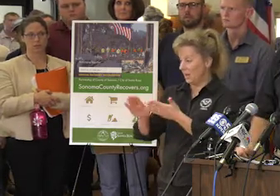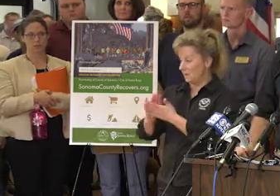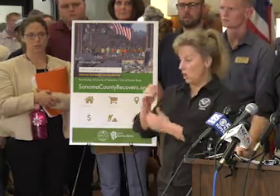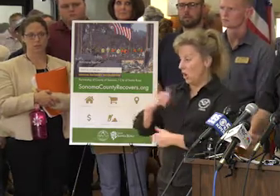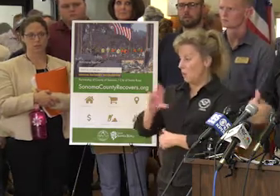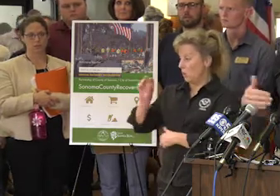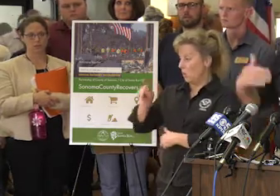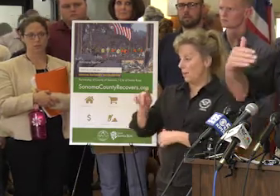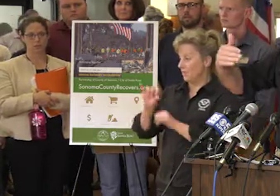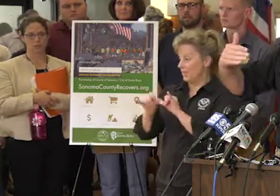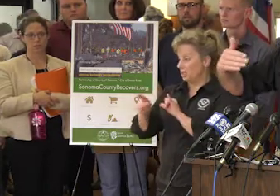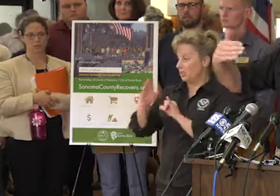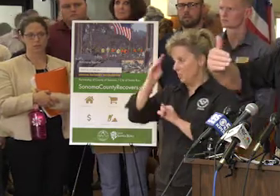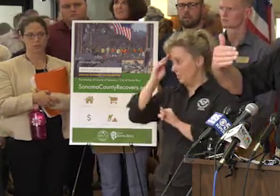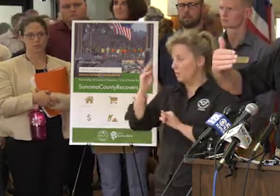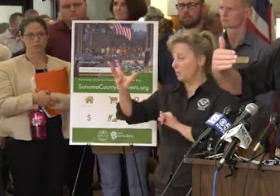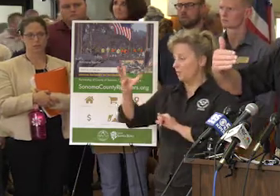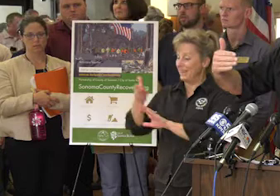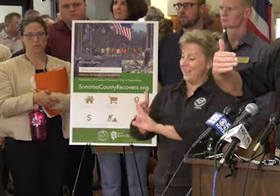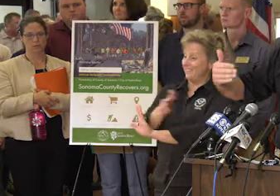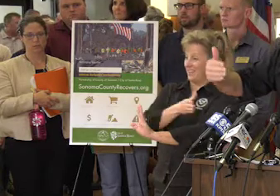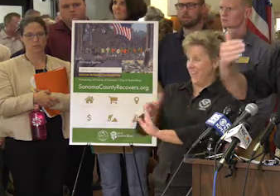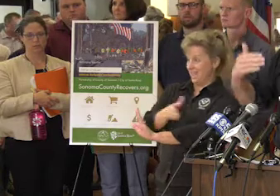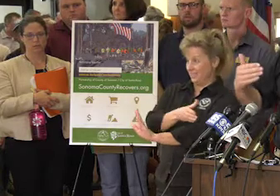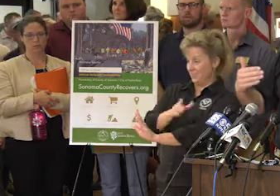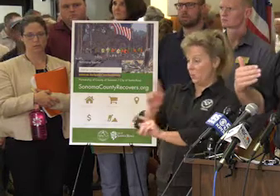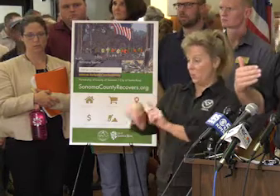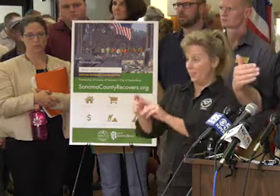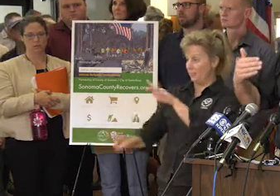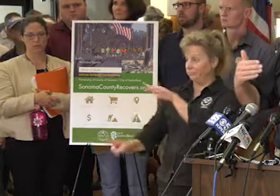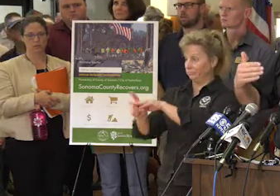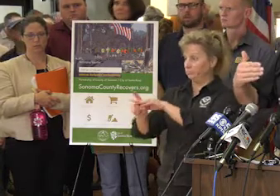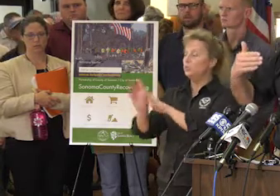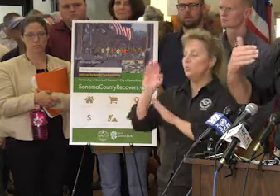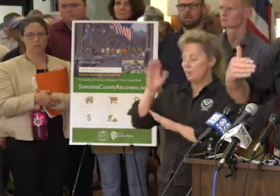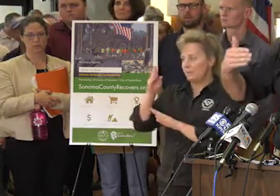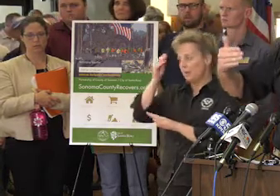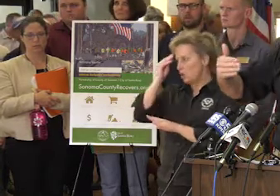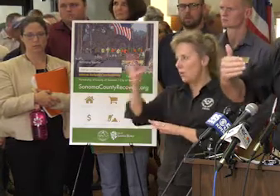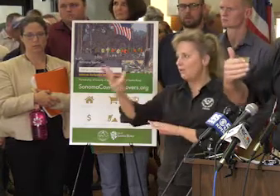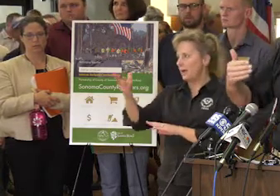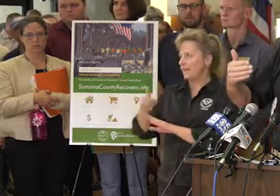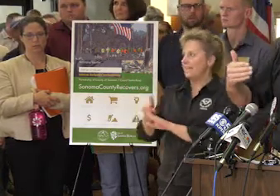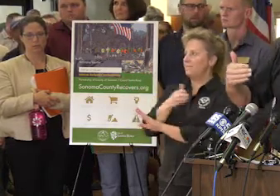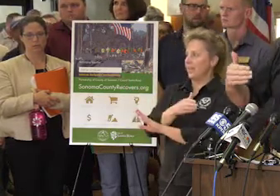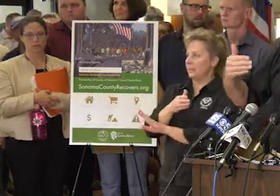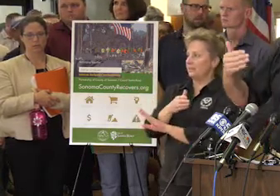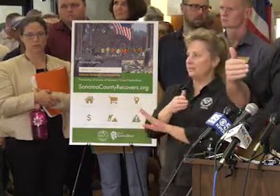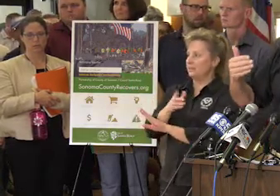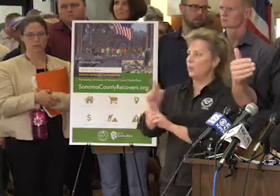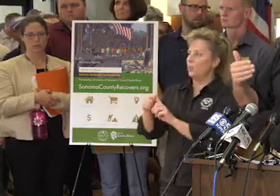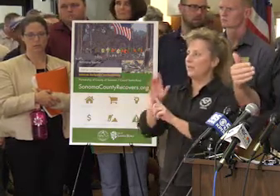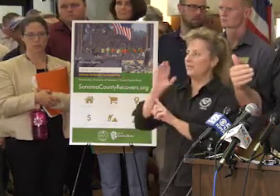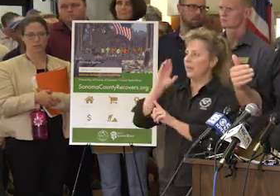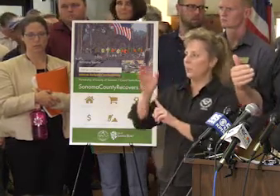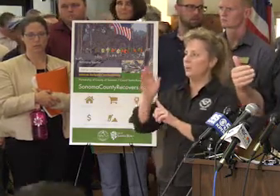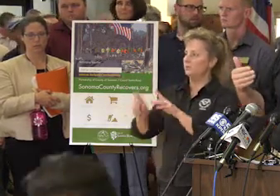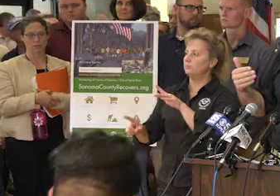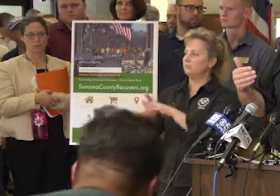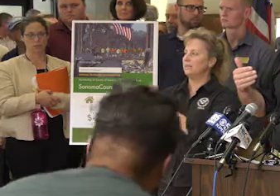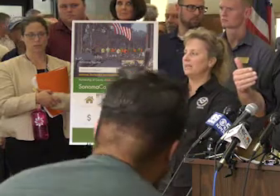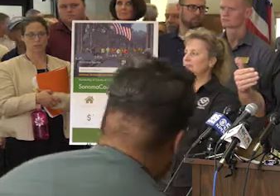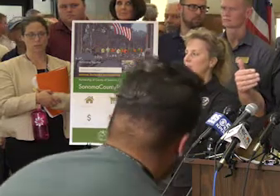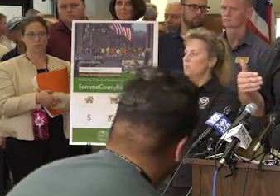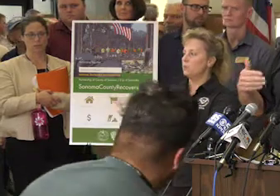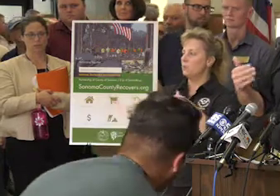Corps of Engineers, you'll be notified in advance of when they will, you will. You will be notified in advance of when they will be there to clean up